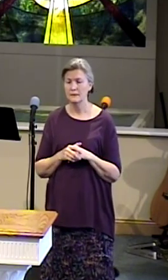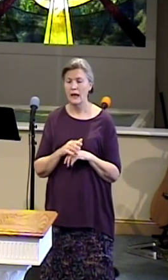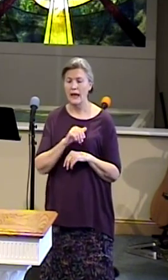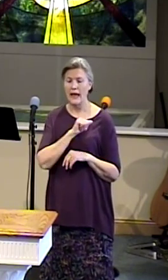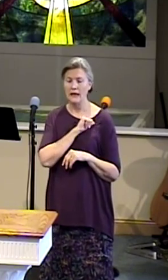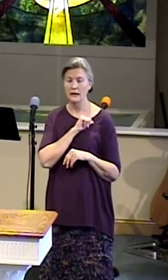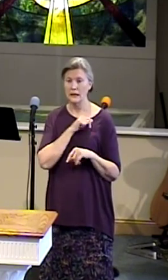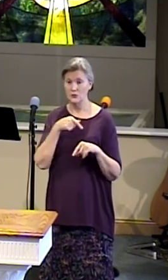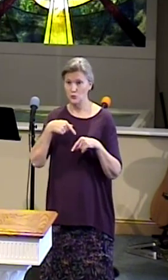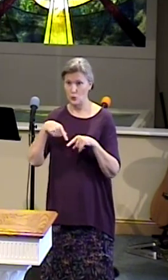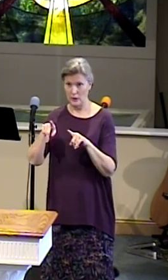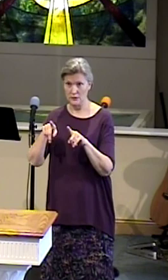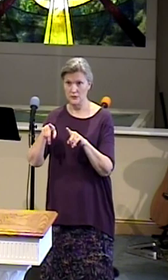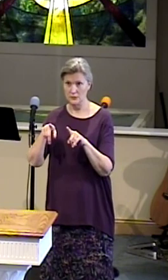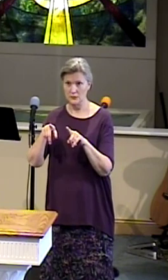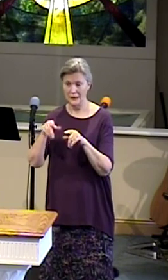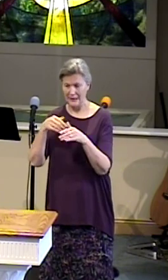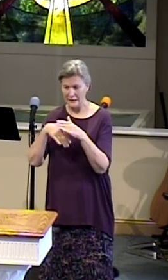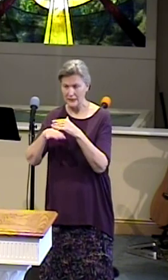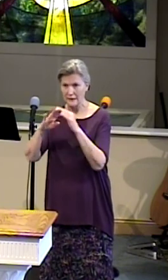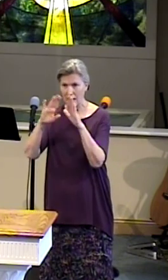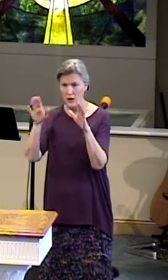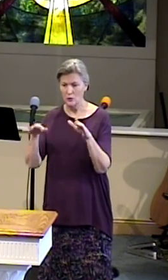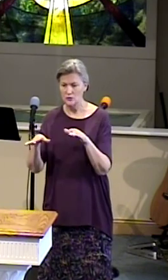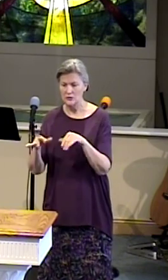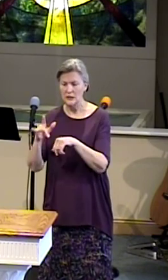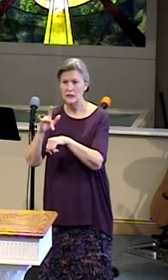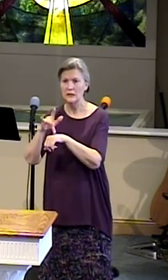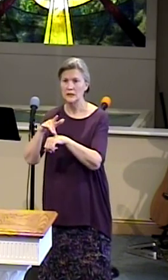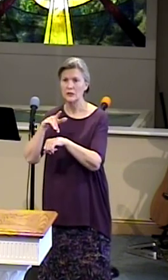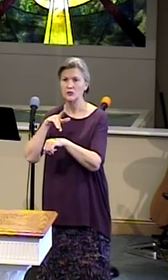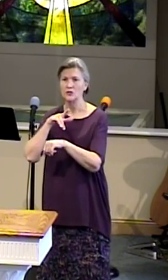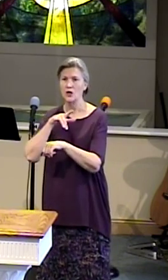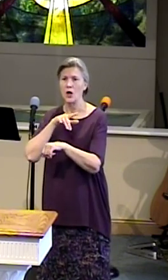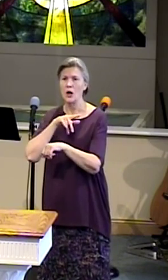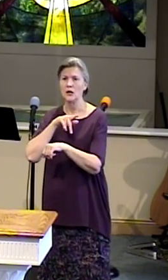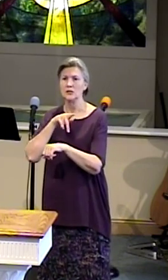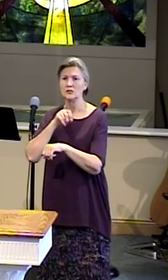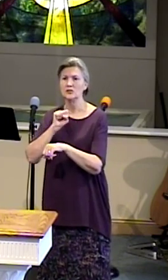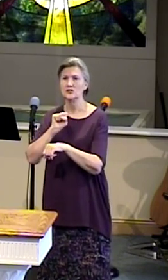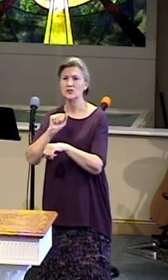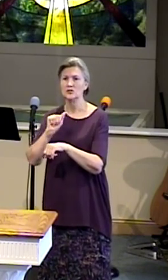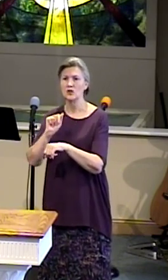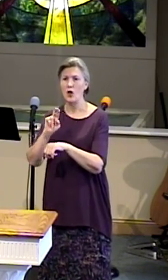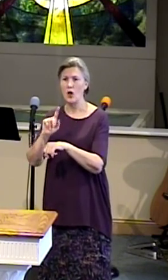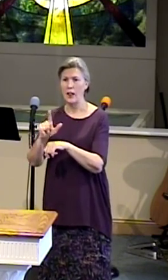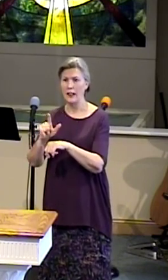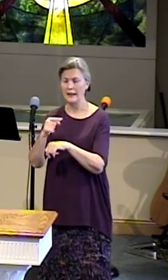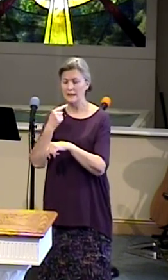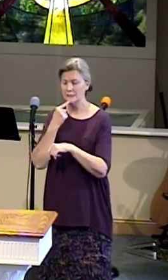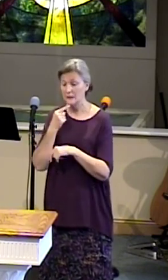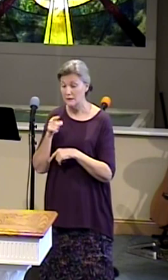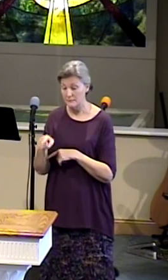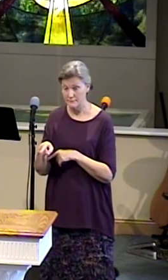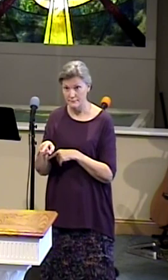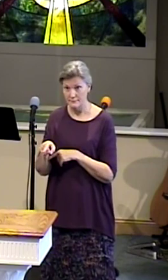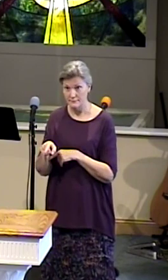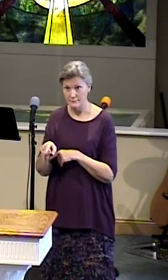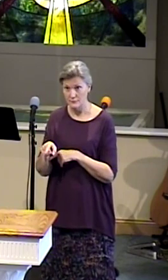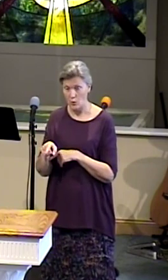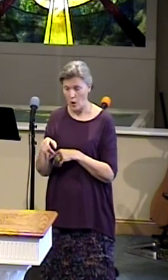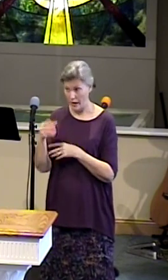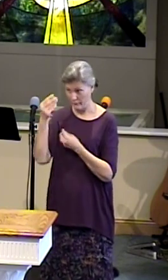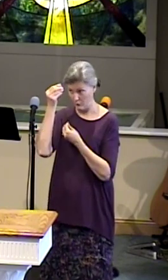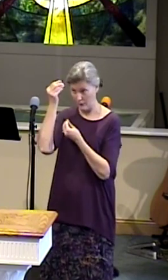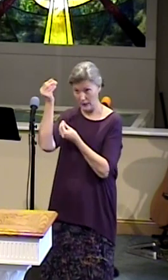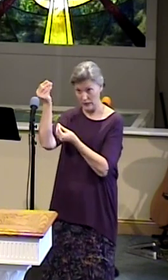Ananias went his way, went into the house, put his hands on him, and said, either out of obedience or out of